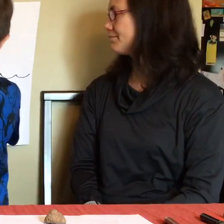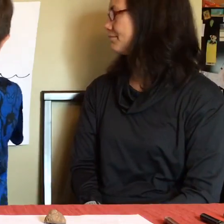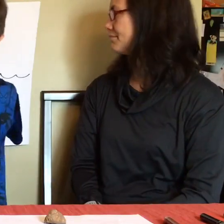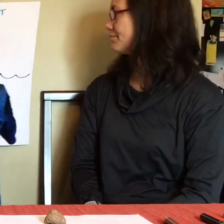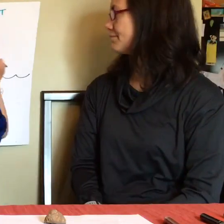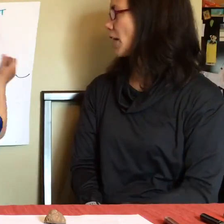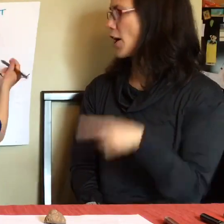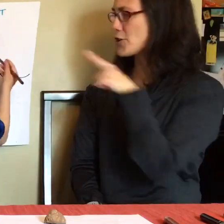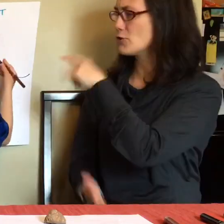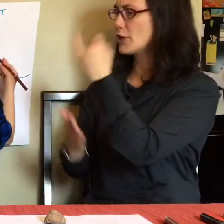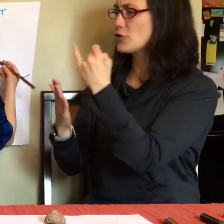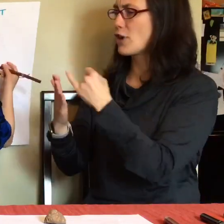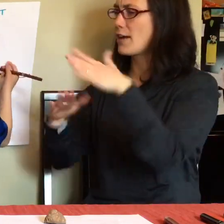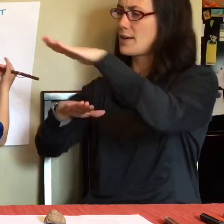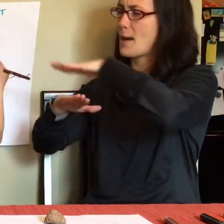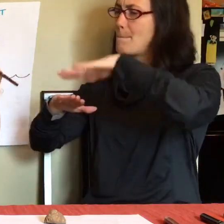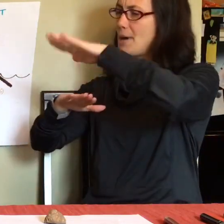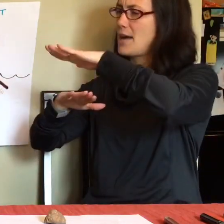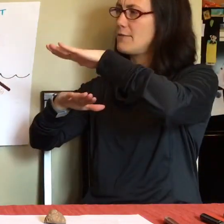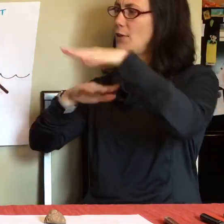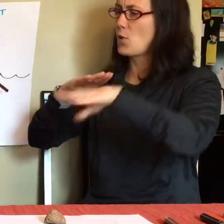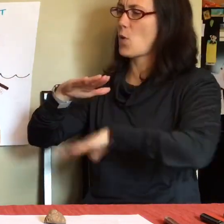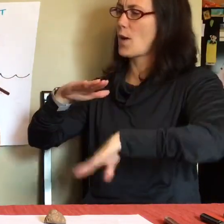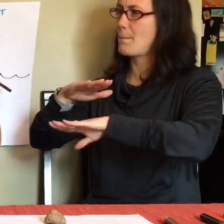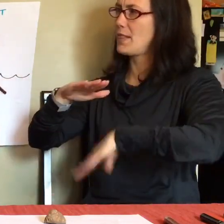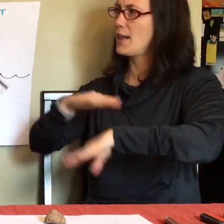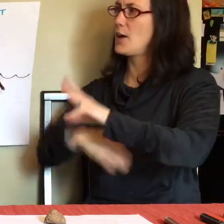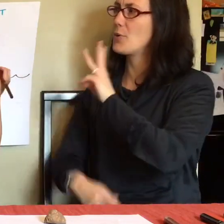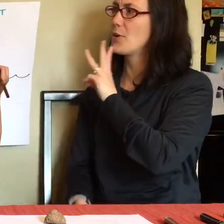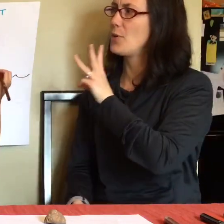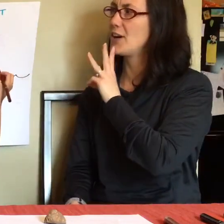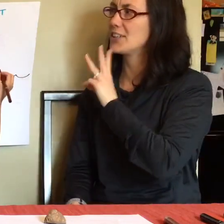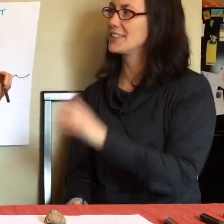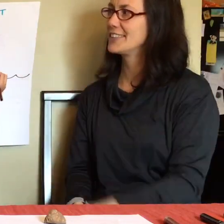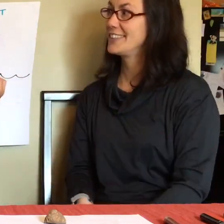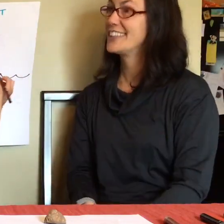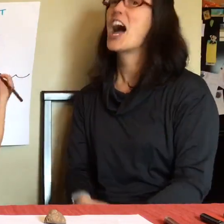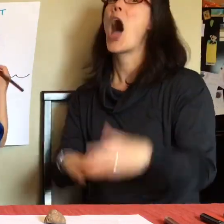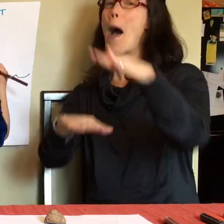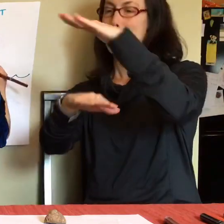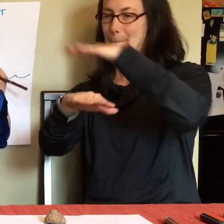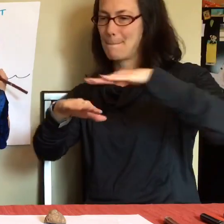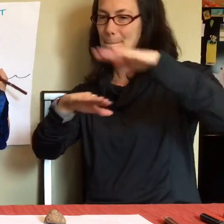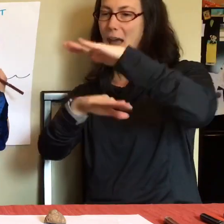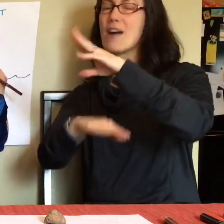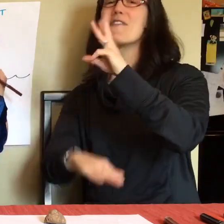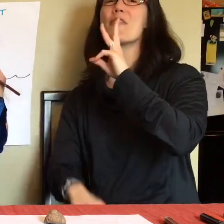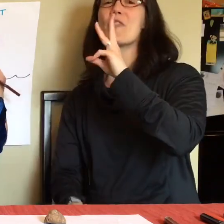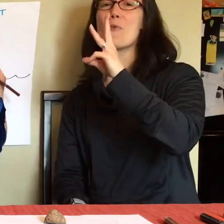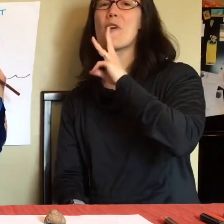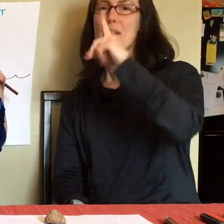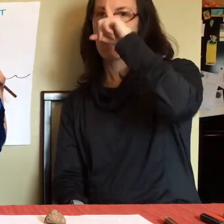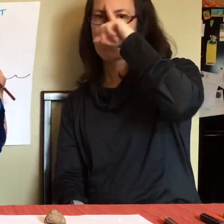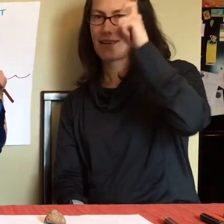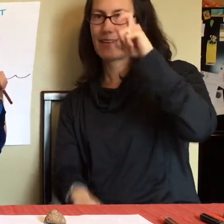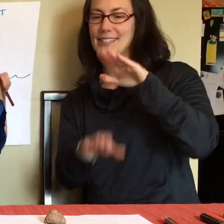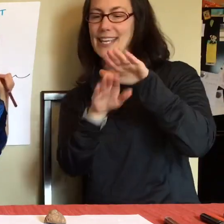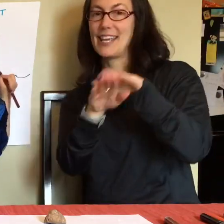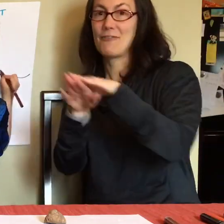Darkish. Are you going to draw it above or below the water? Above. I'm gonna put it like right here because like